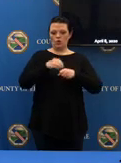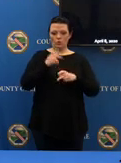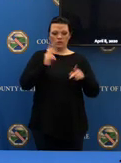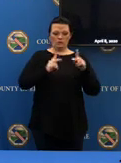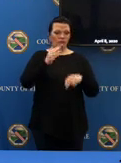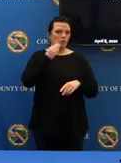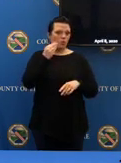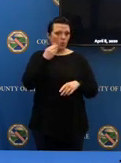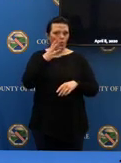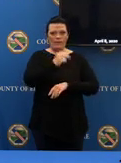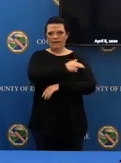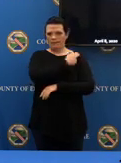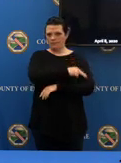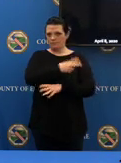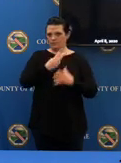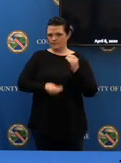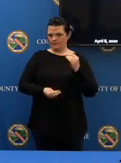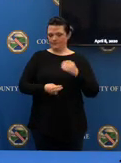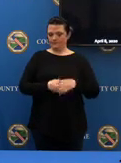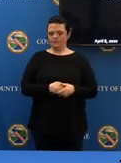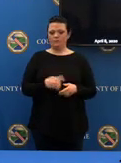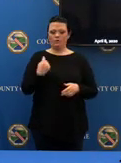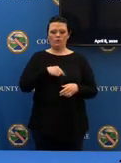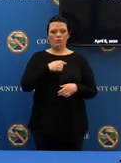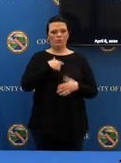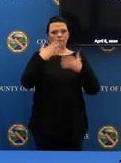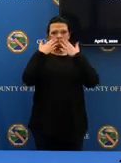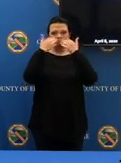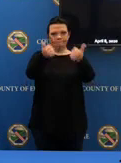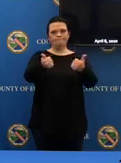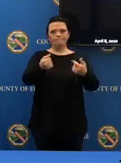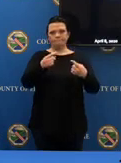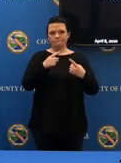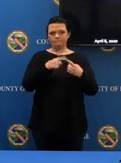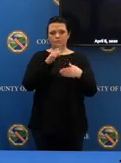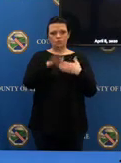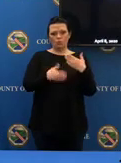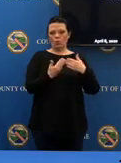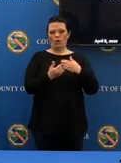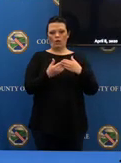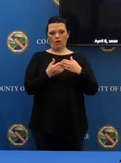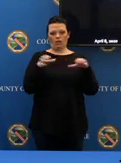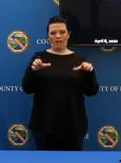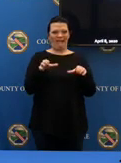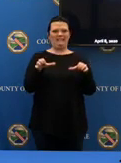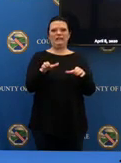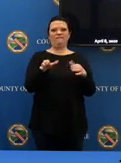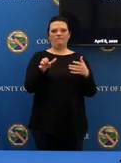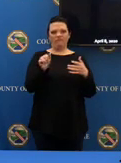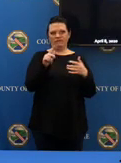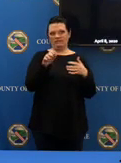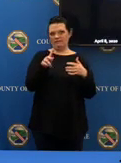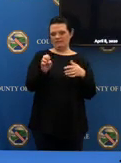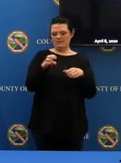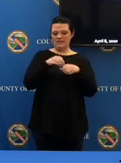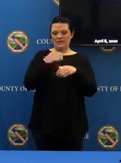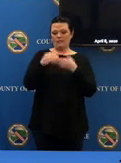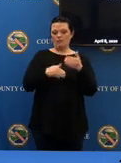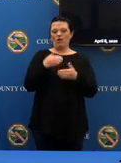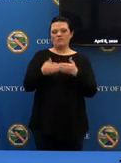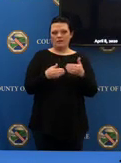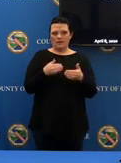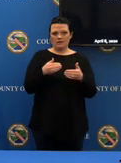home as well as in hospital. So we wish our best to those who are currently active cases and are in the process